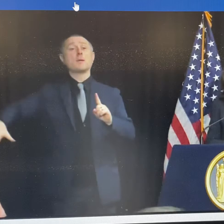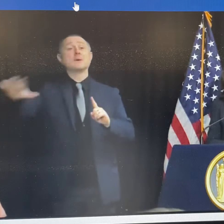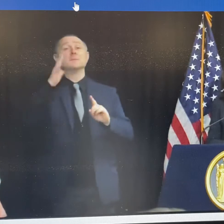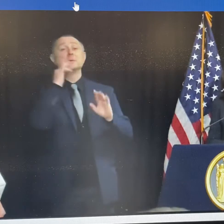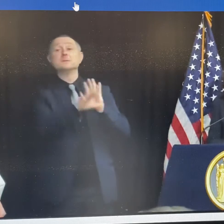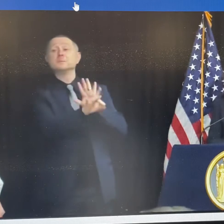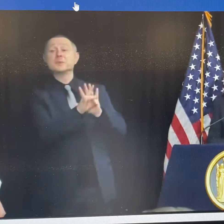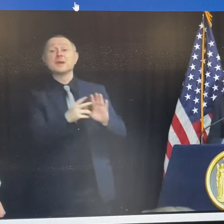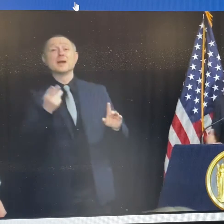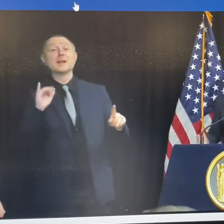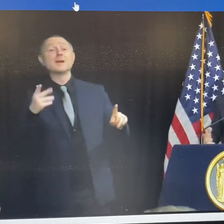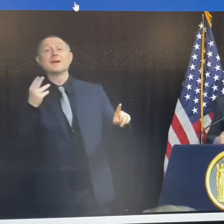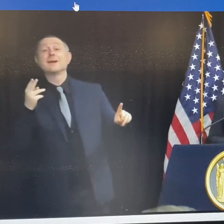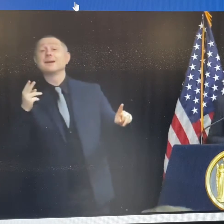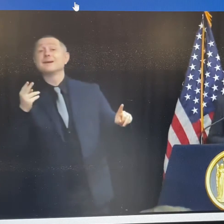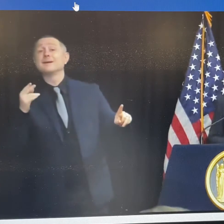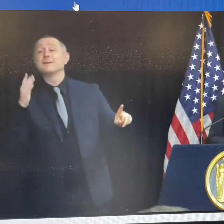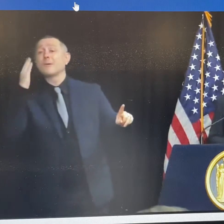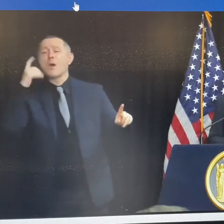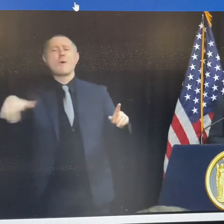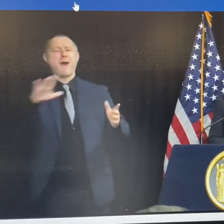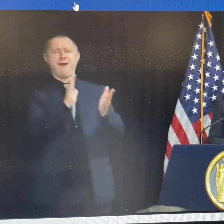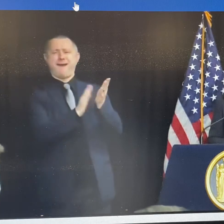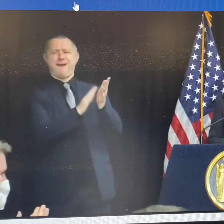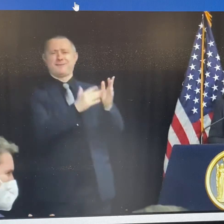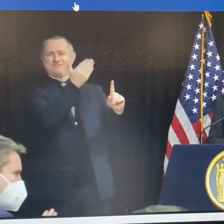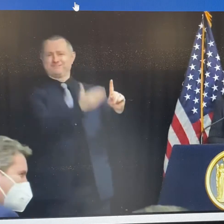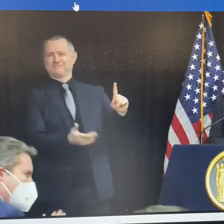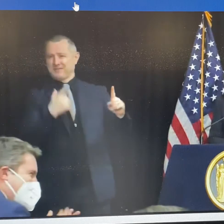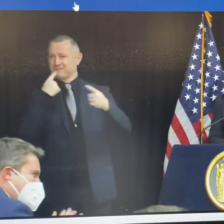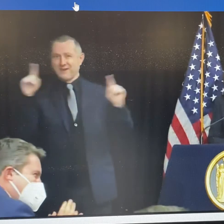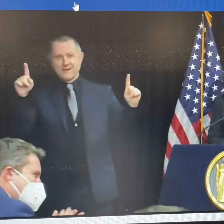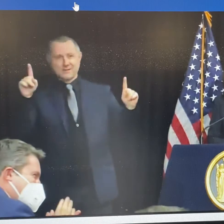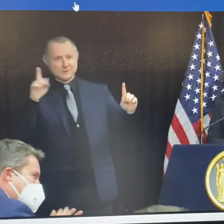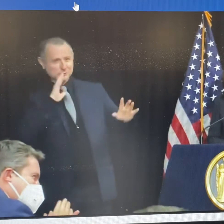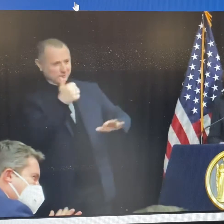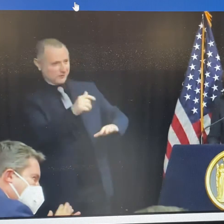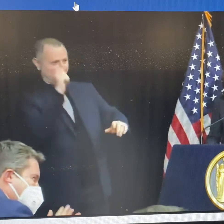as governor, so I'm feeling good about that.